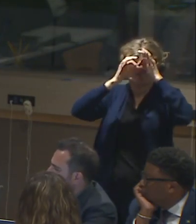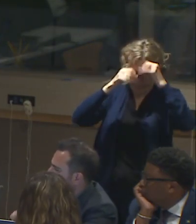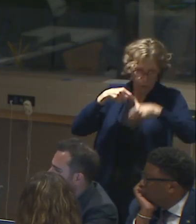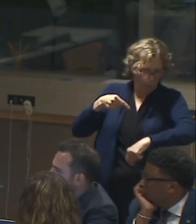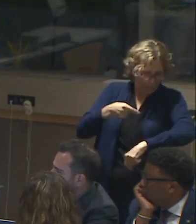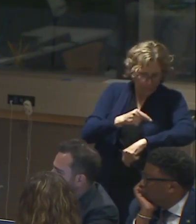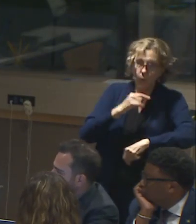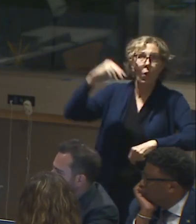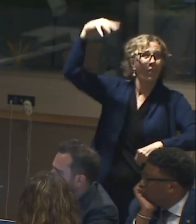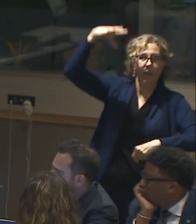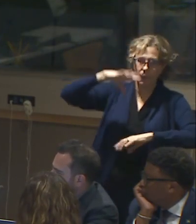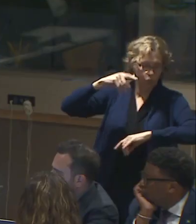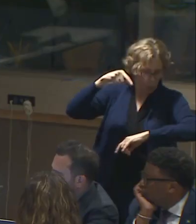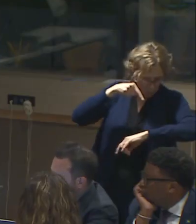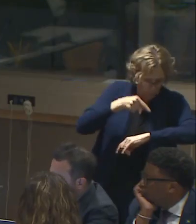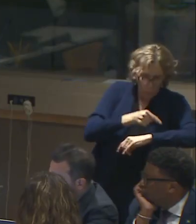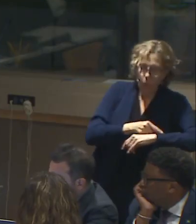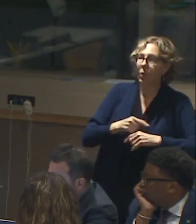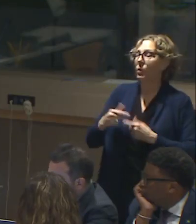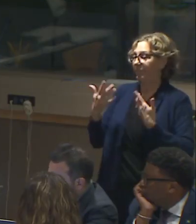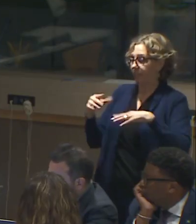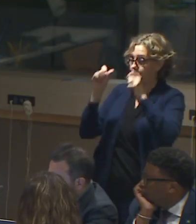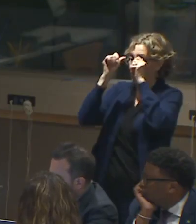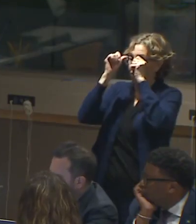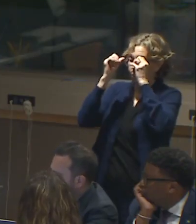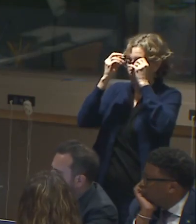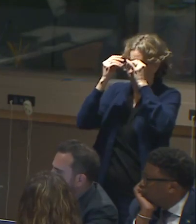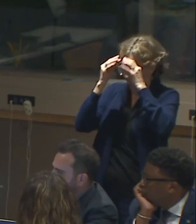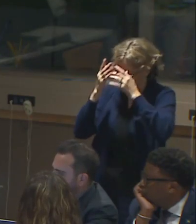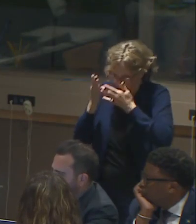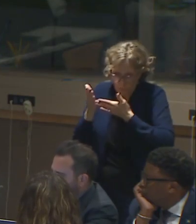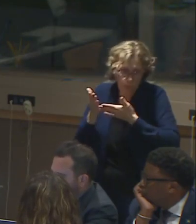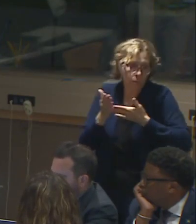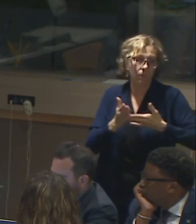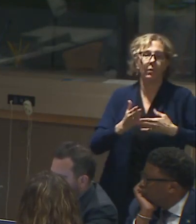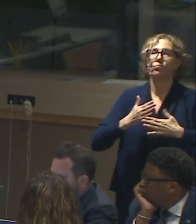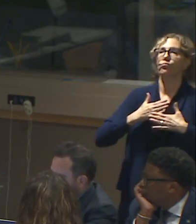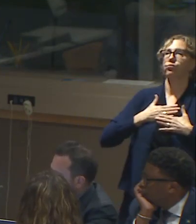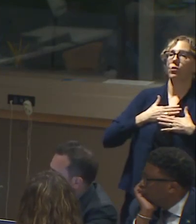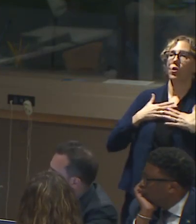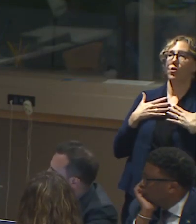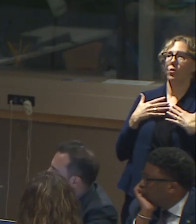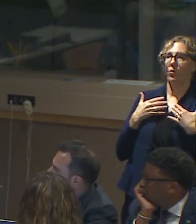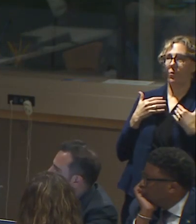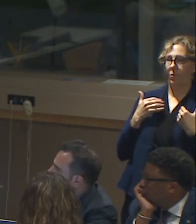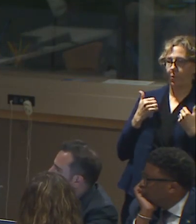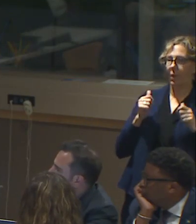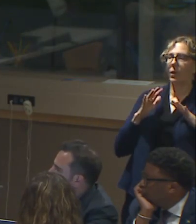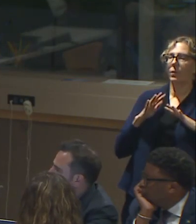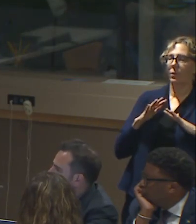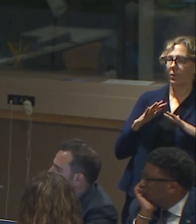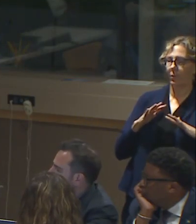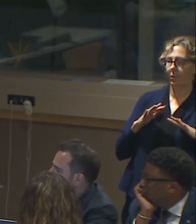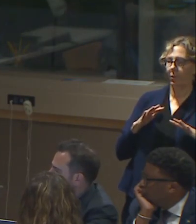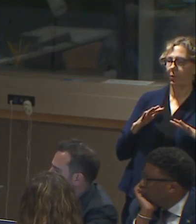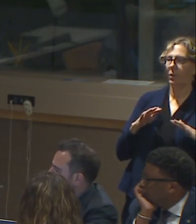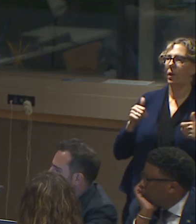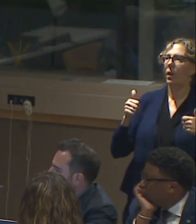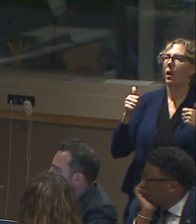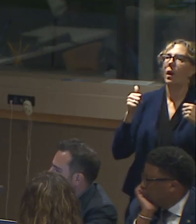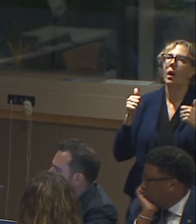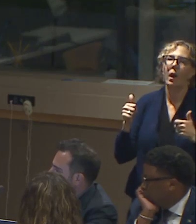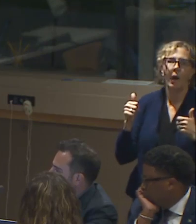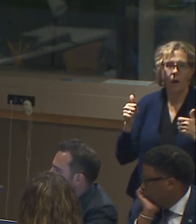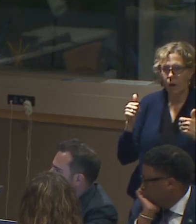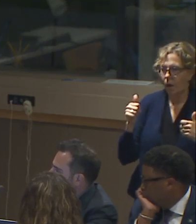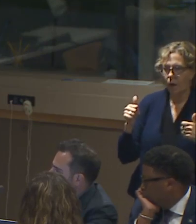finished, I was again returned to that prep room because it was a place where I could have quiet and come back from that. It was unbelievable. I